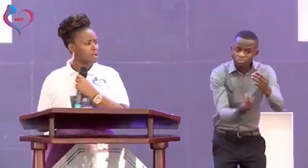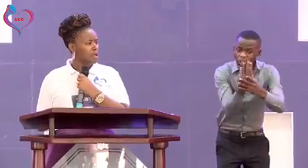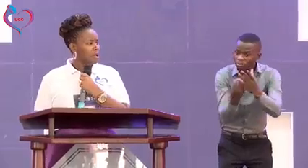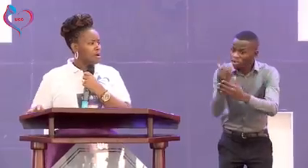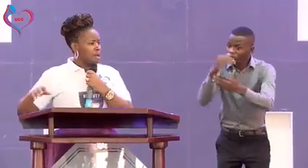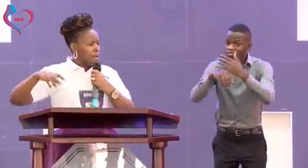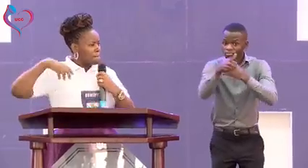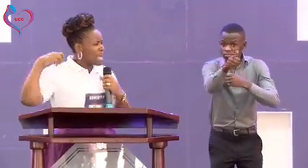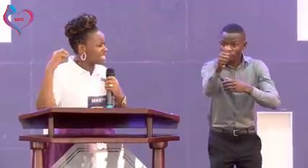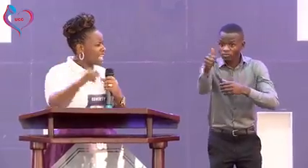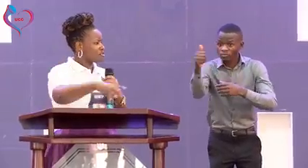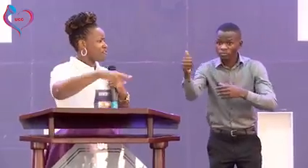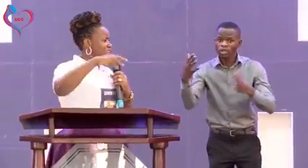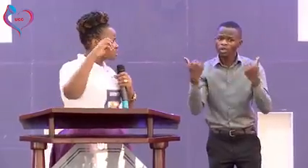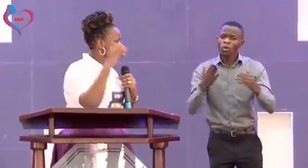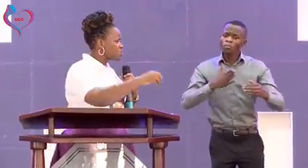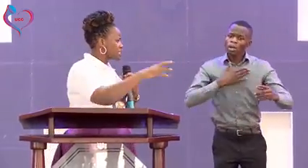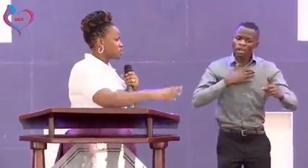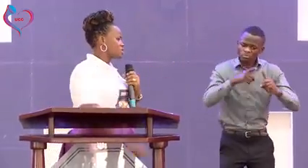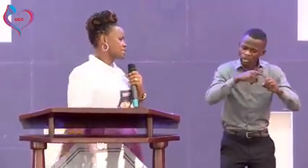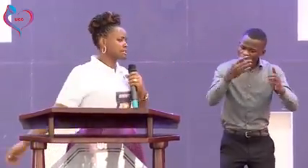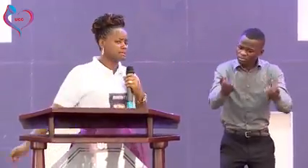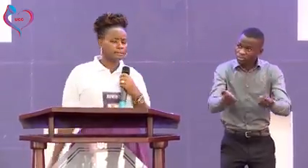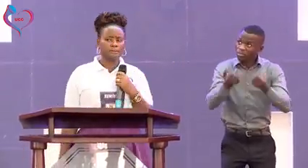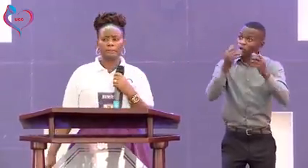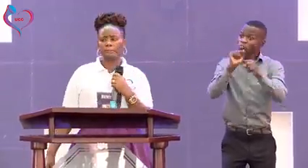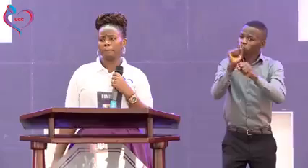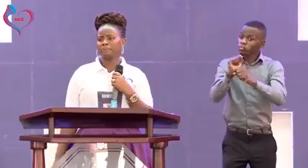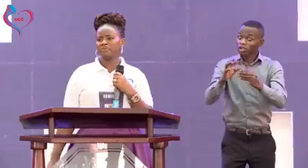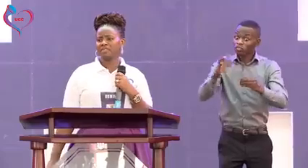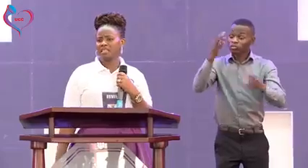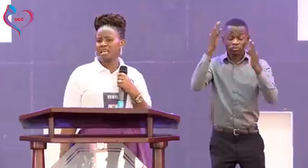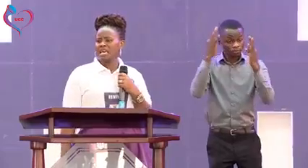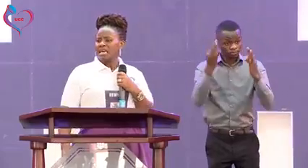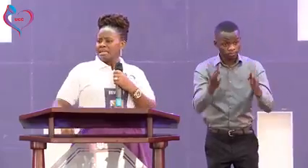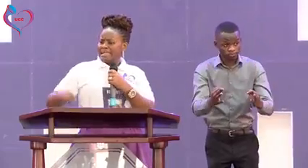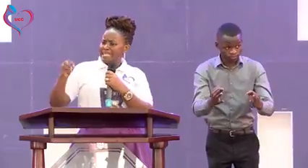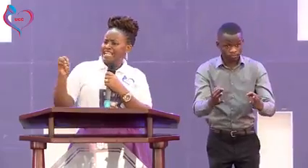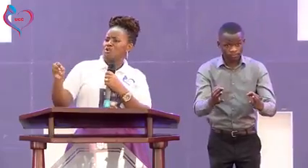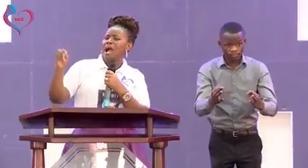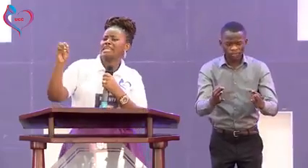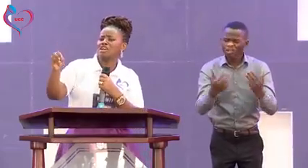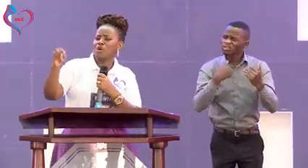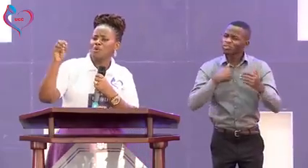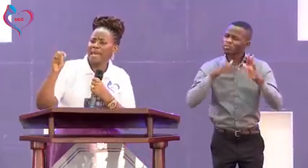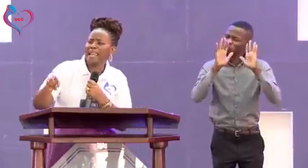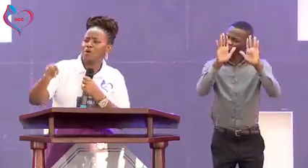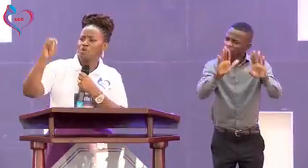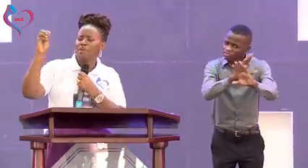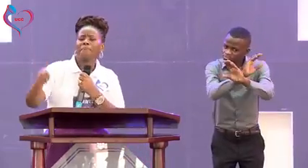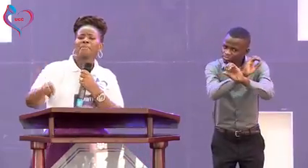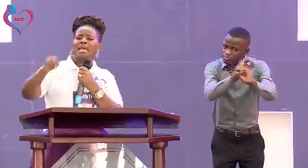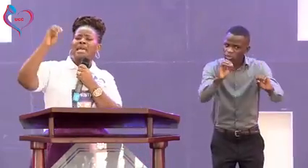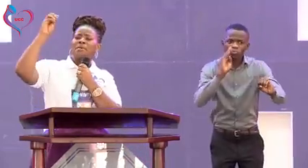things that I've deposited my in you. My sacrifice to do the spiritual things. Okwewayo kwange je muri okola ebintu ebyo moyo. Tekimwanira